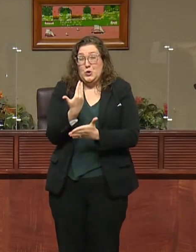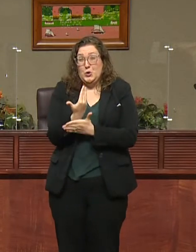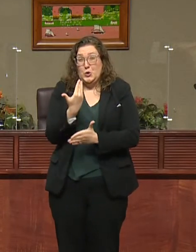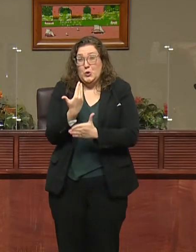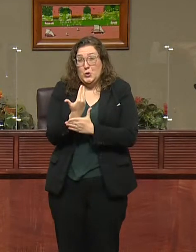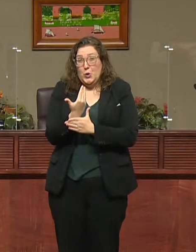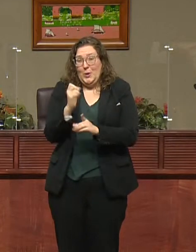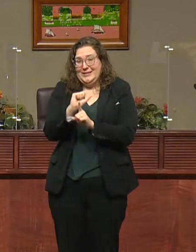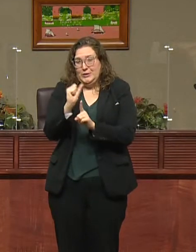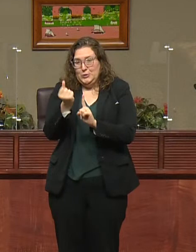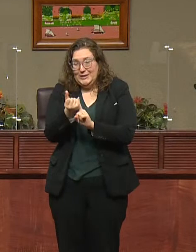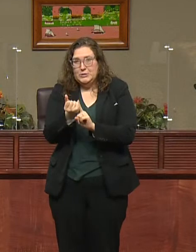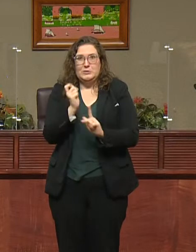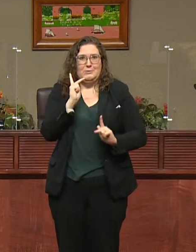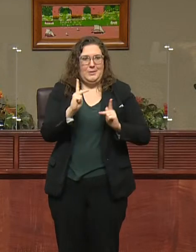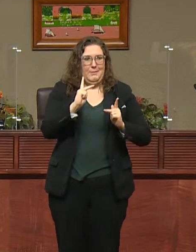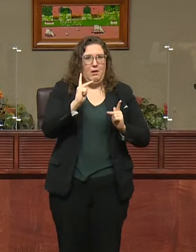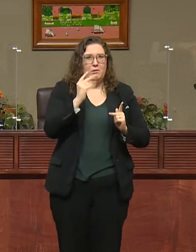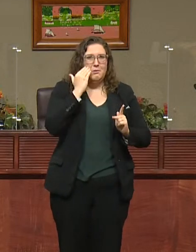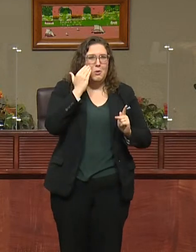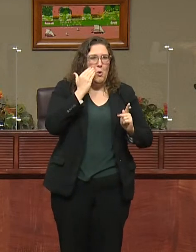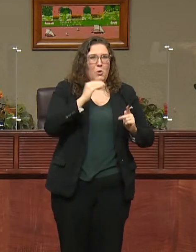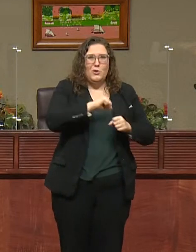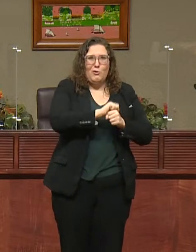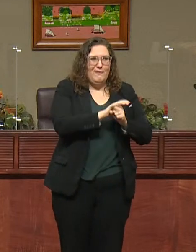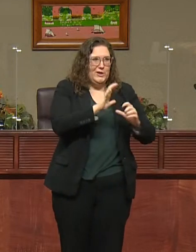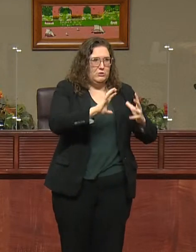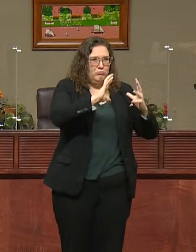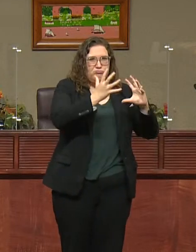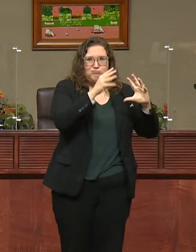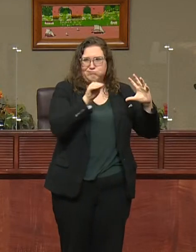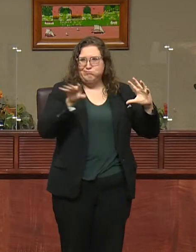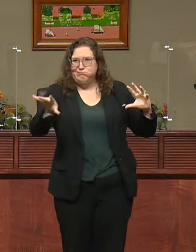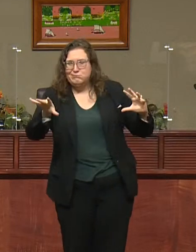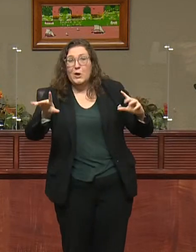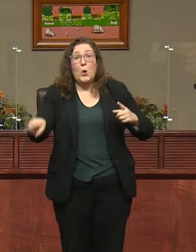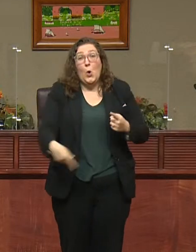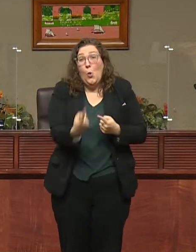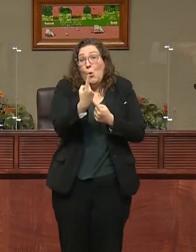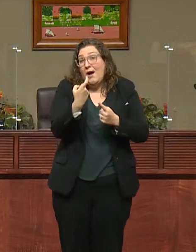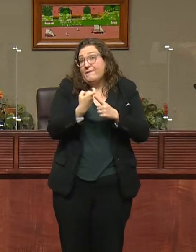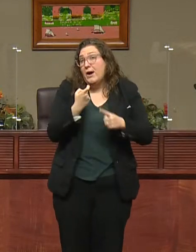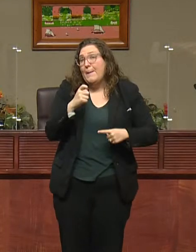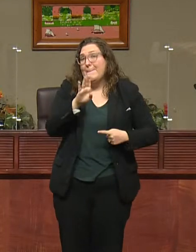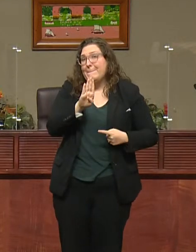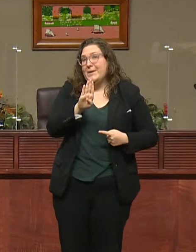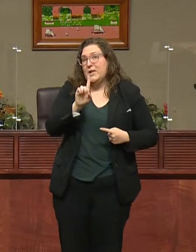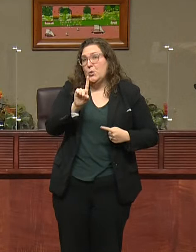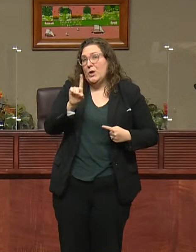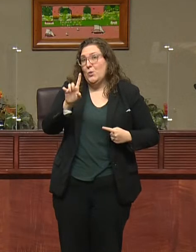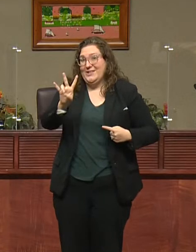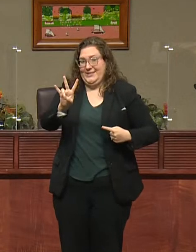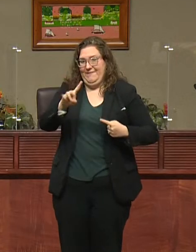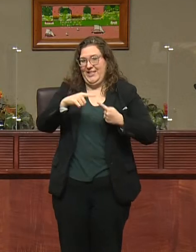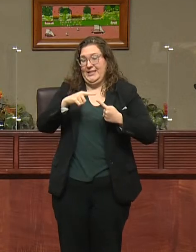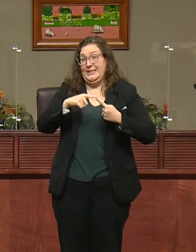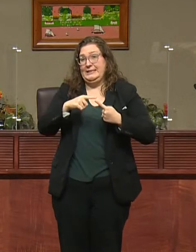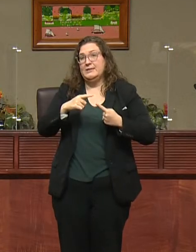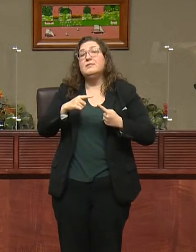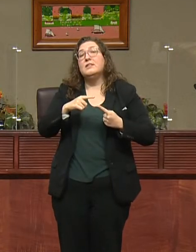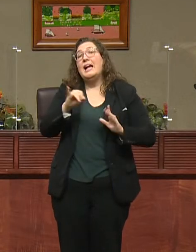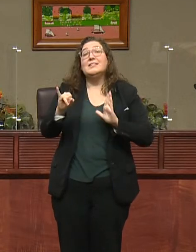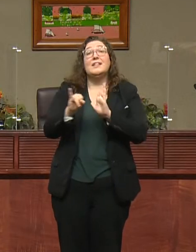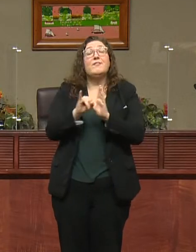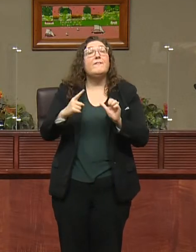of variants reported since we last spoke. One was the B.1.1.7 variant, first identified in the